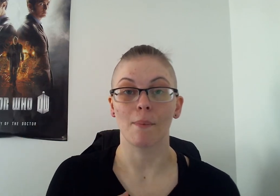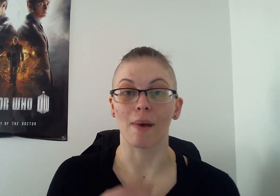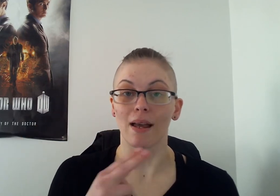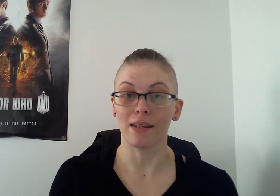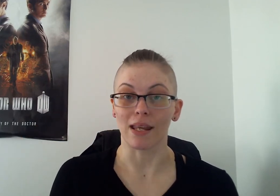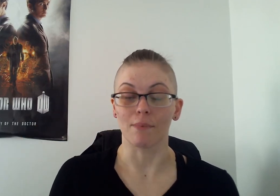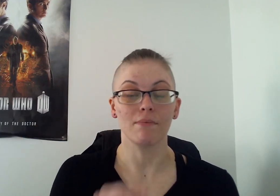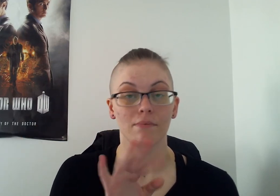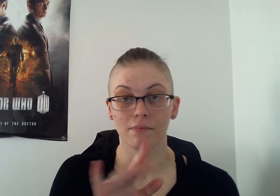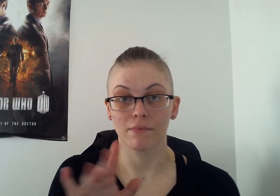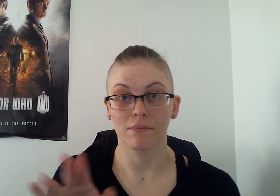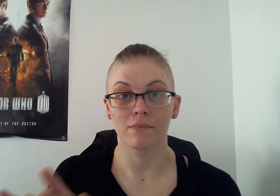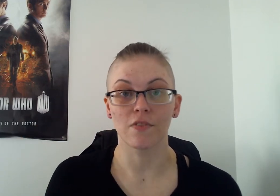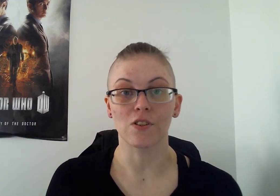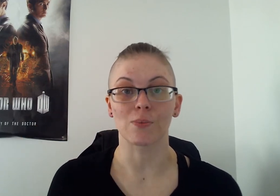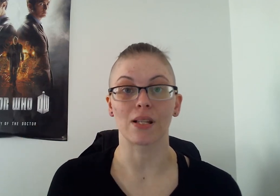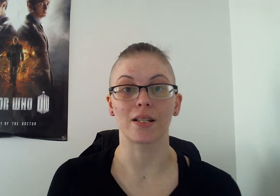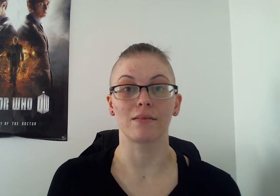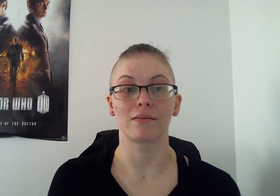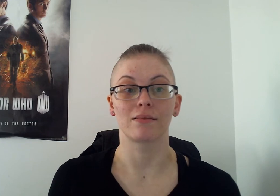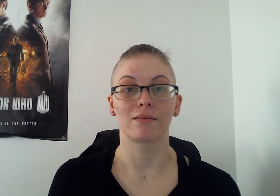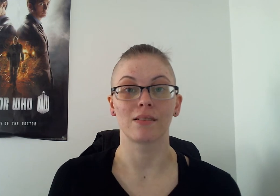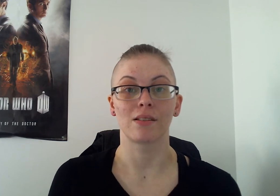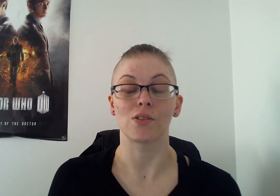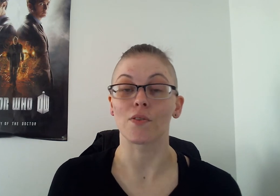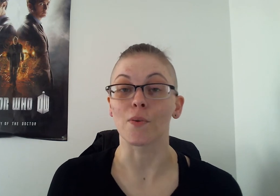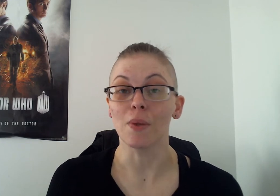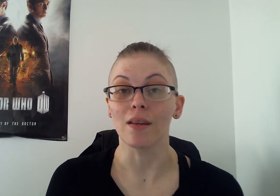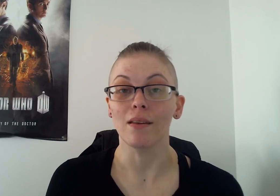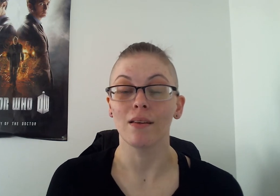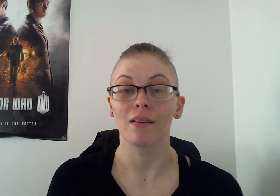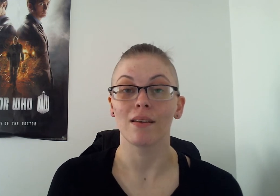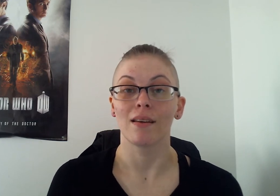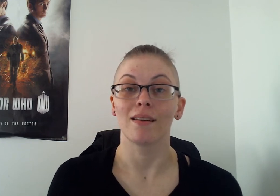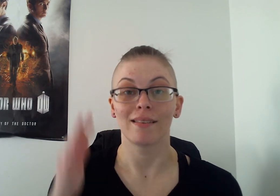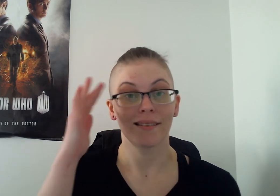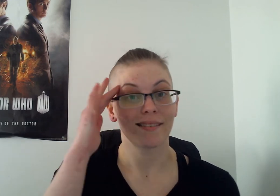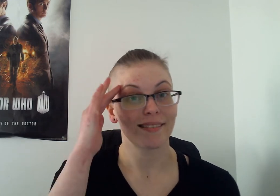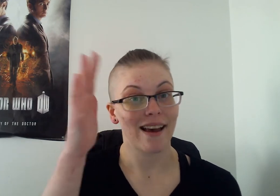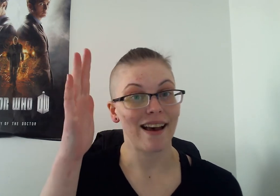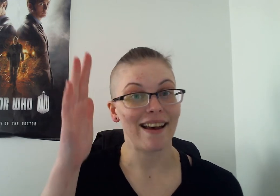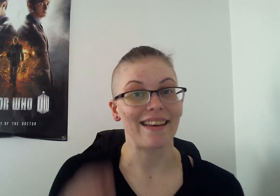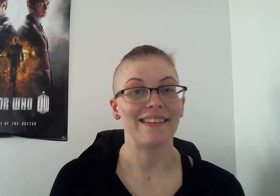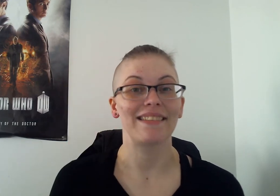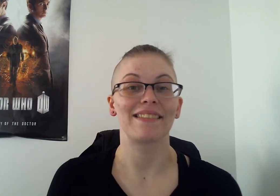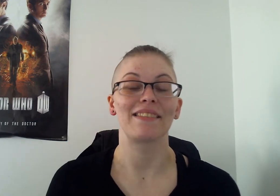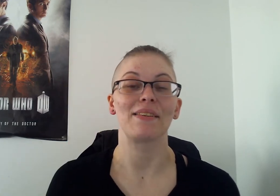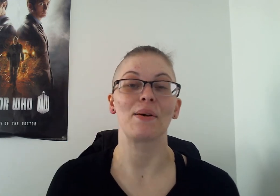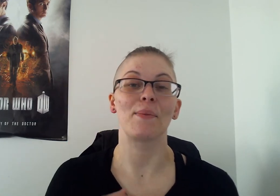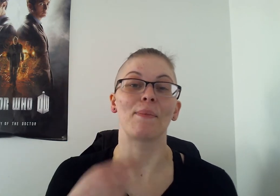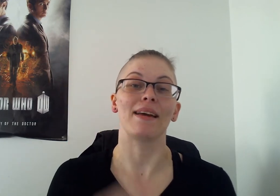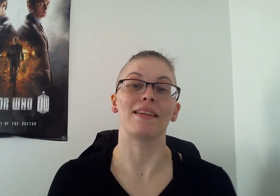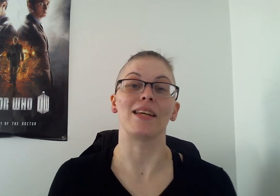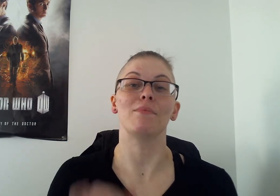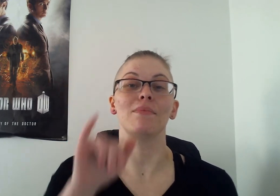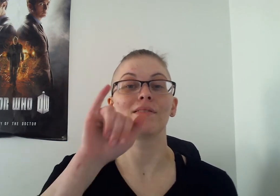My name, fingerspell it. So for me, hi, my name,